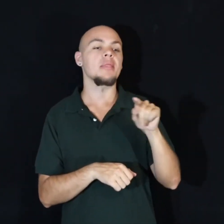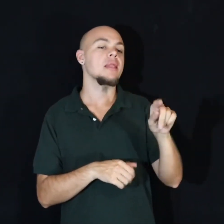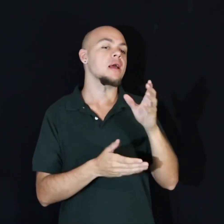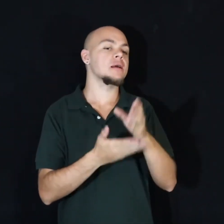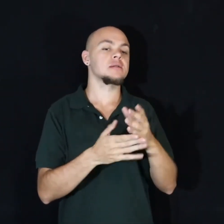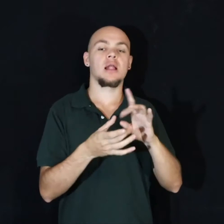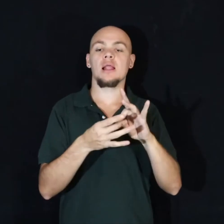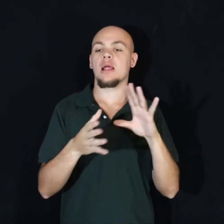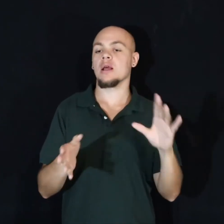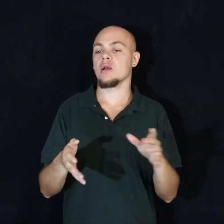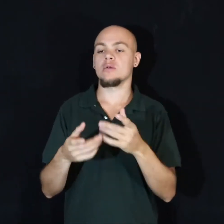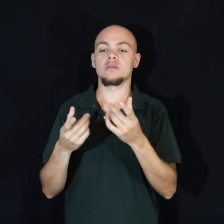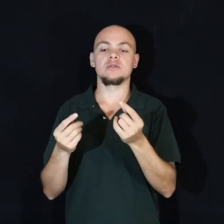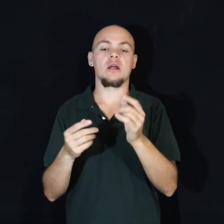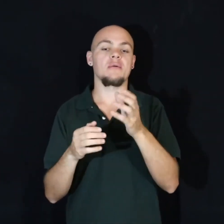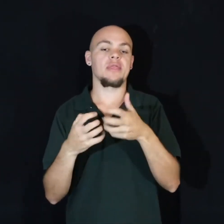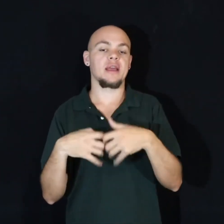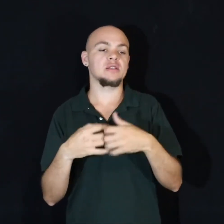Done with the engine, sir. Ting-a-ling-ling."